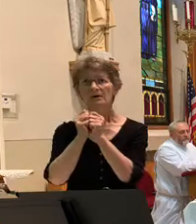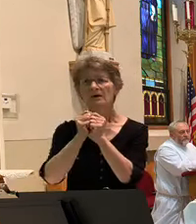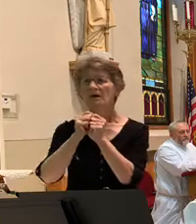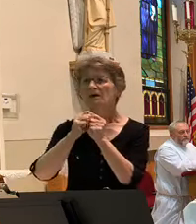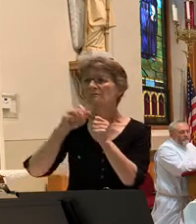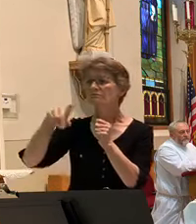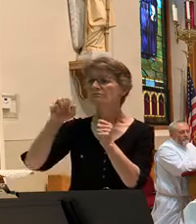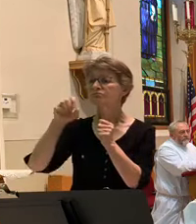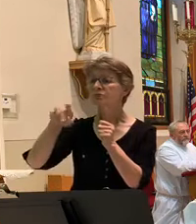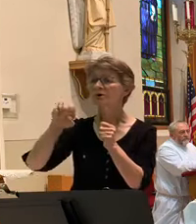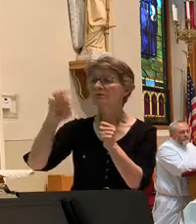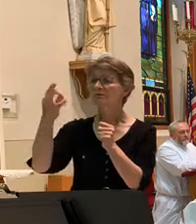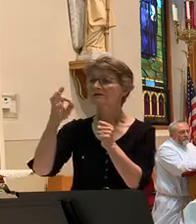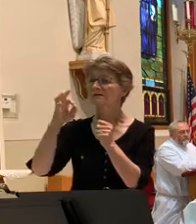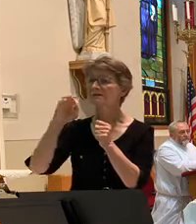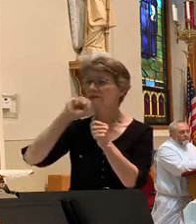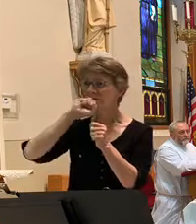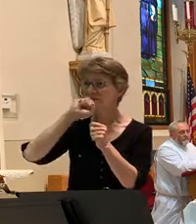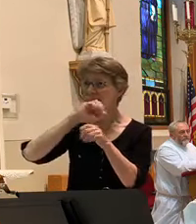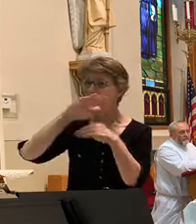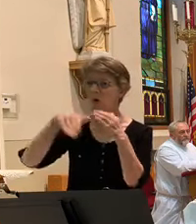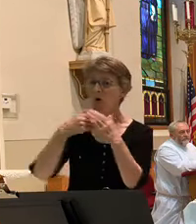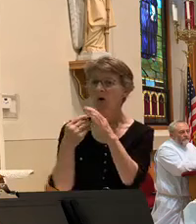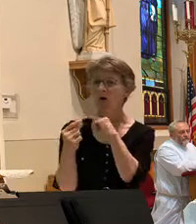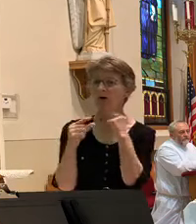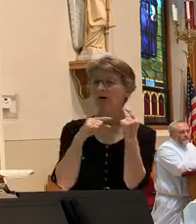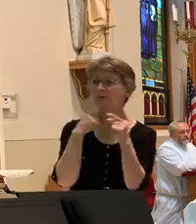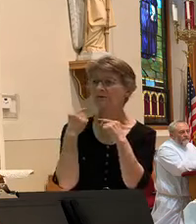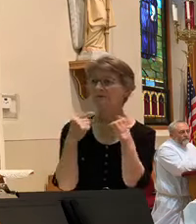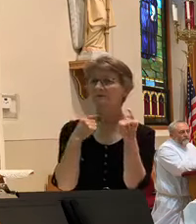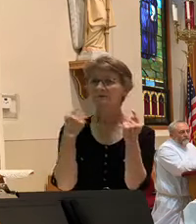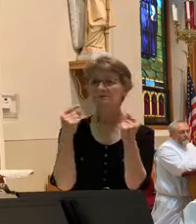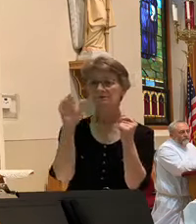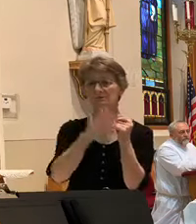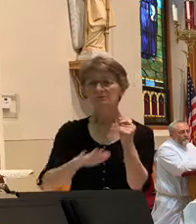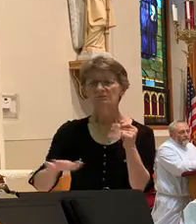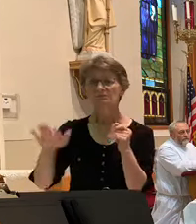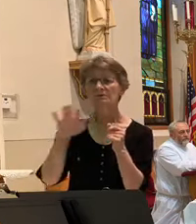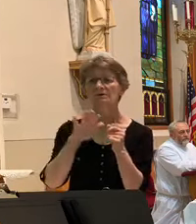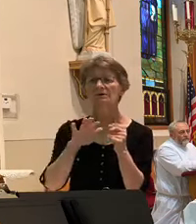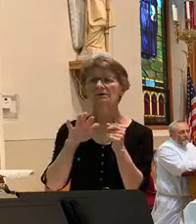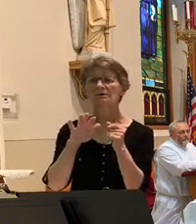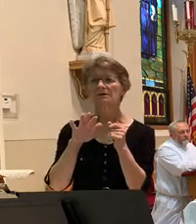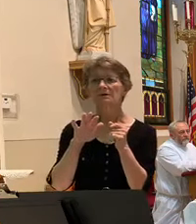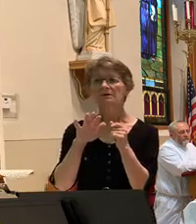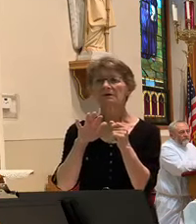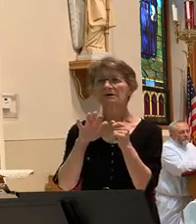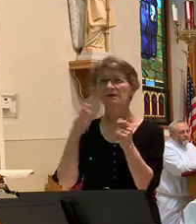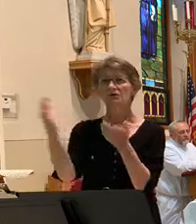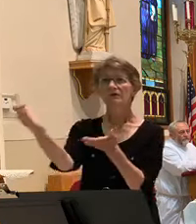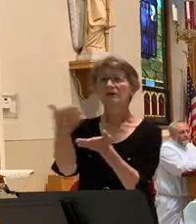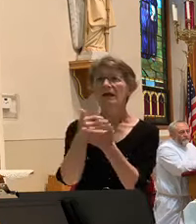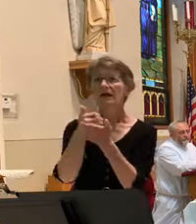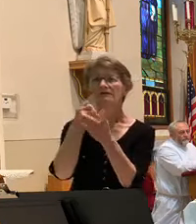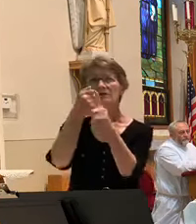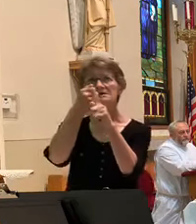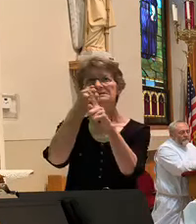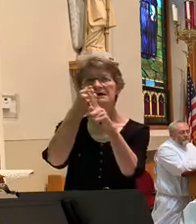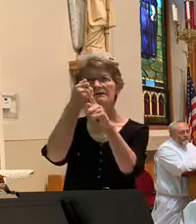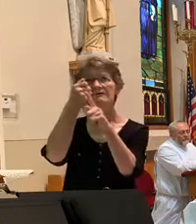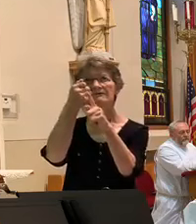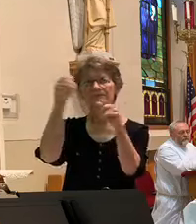Pope and John our Bishop, and all the order of bishops, all the clergy, and the entire people you have gained for your